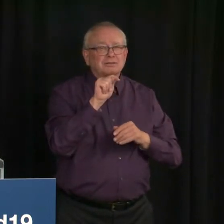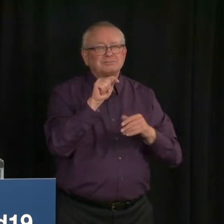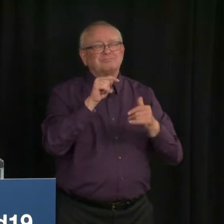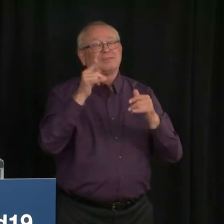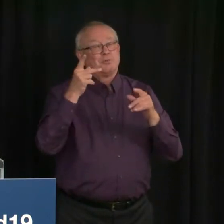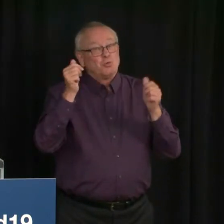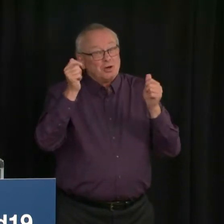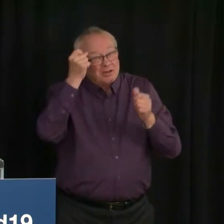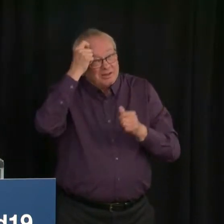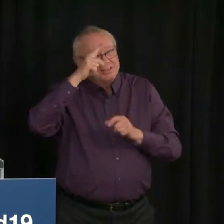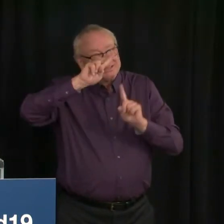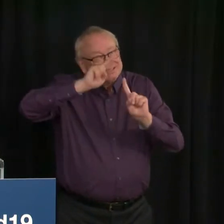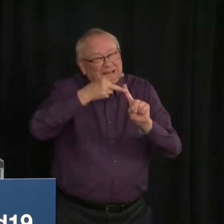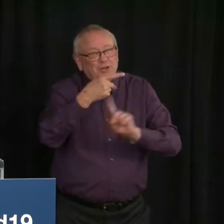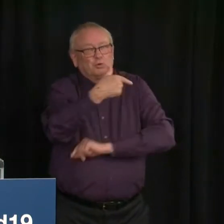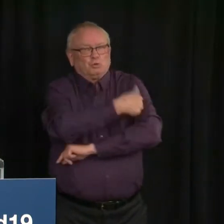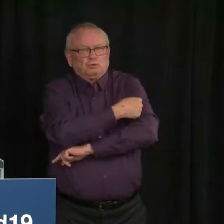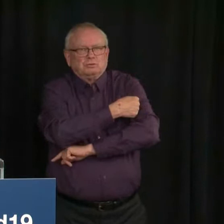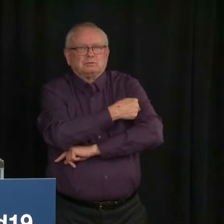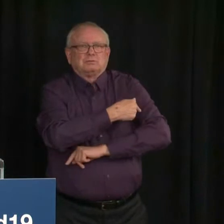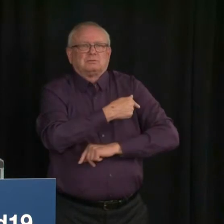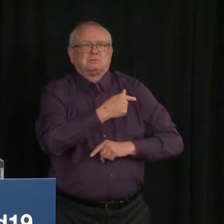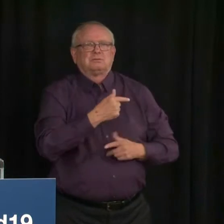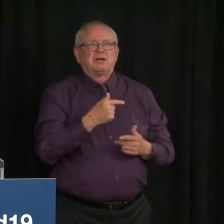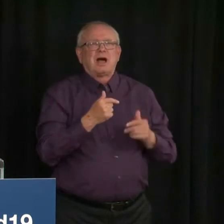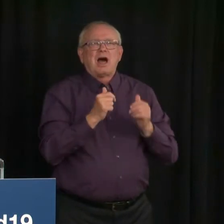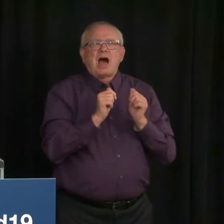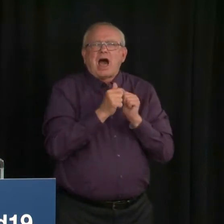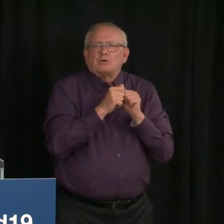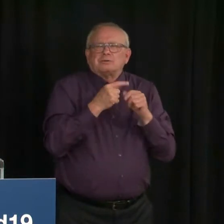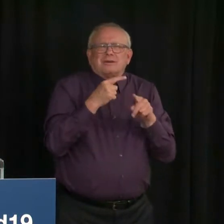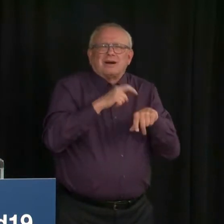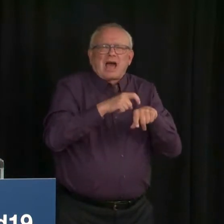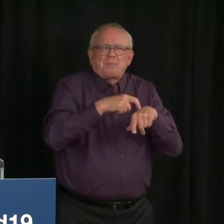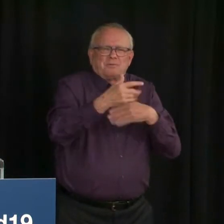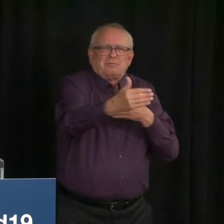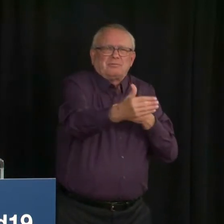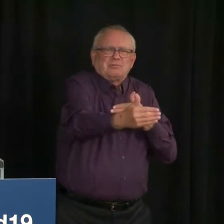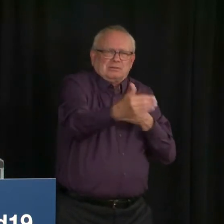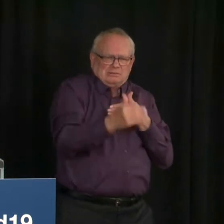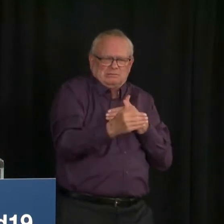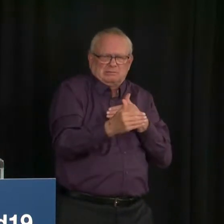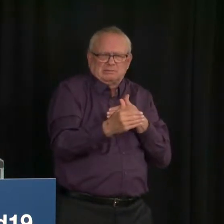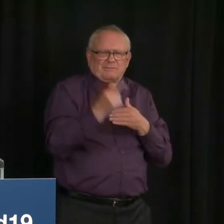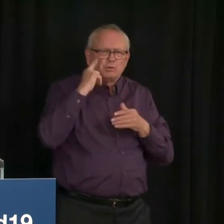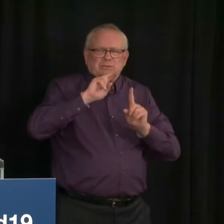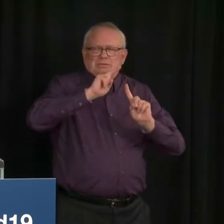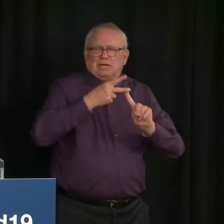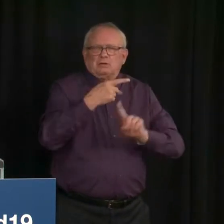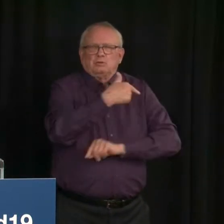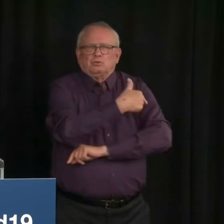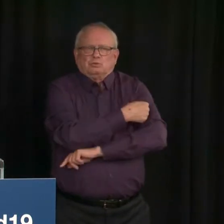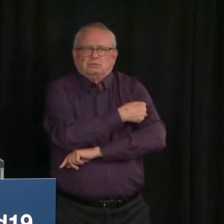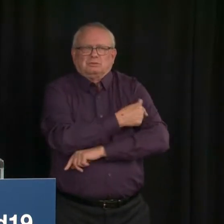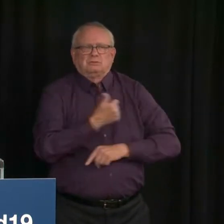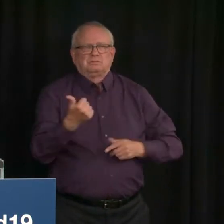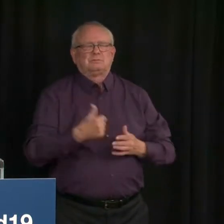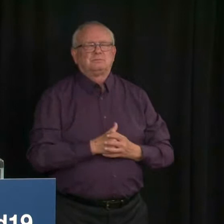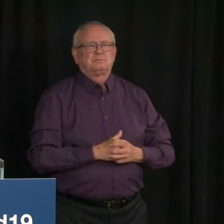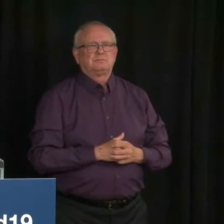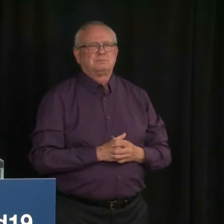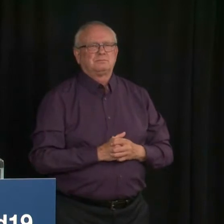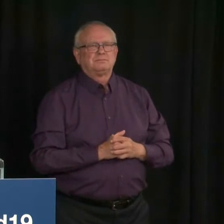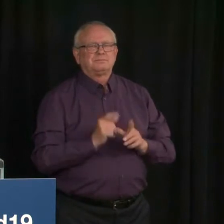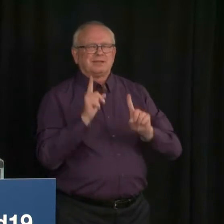What would that look like? Again, it's really about making sure that we are giving every opportunity to people who want that first dose to get